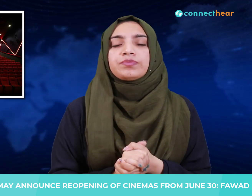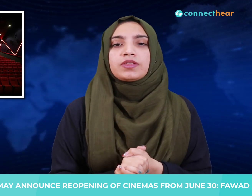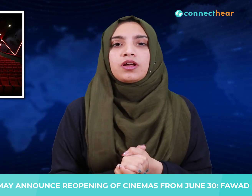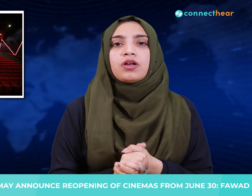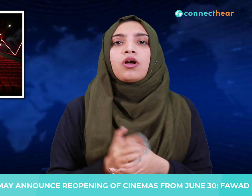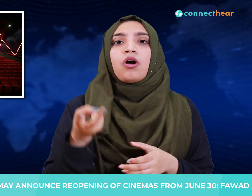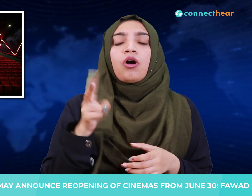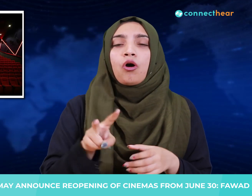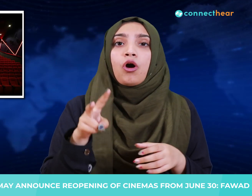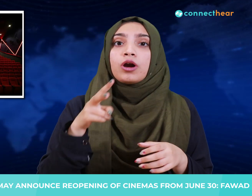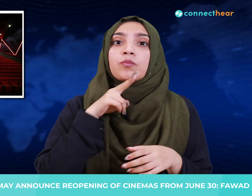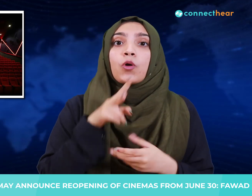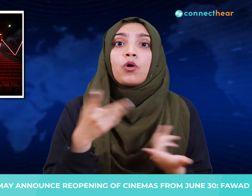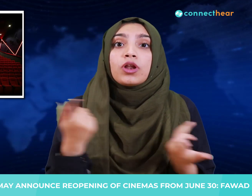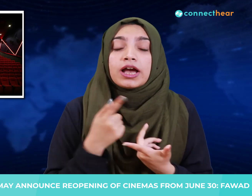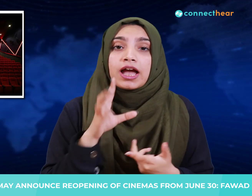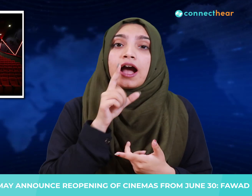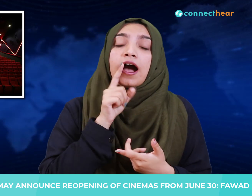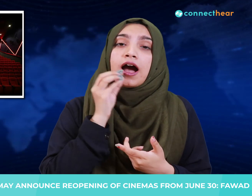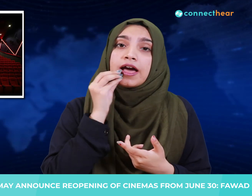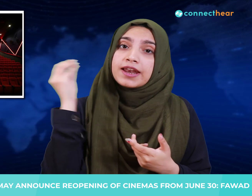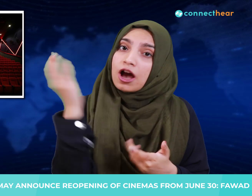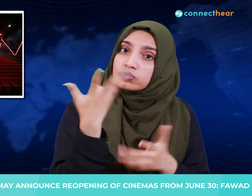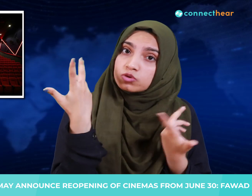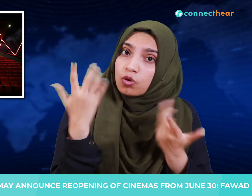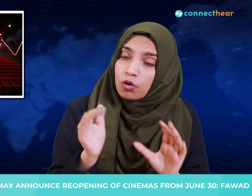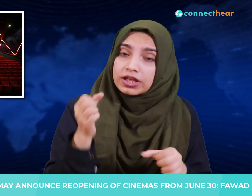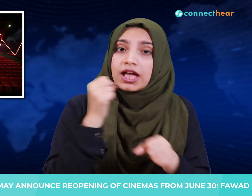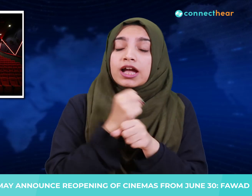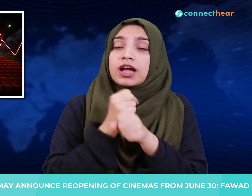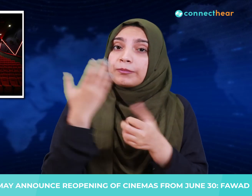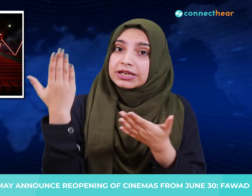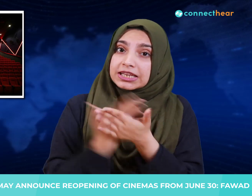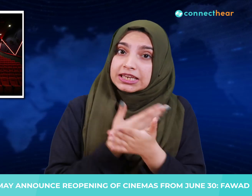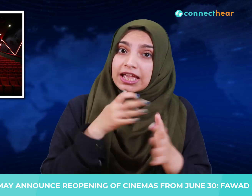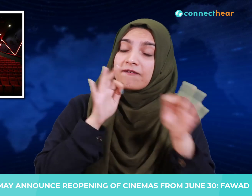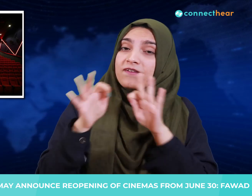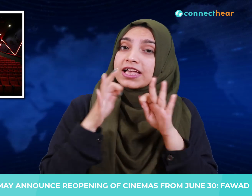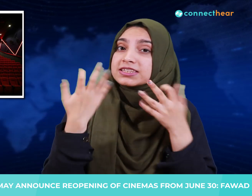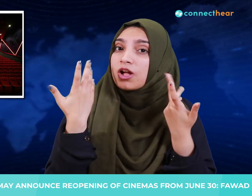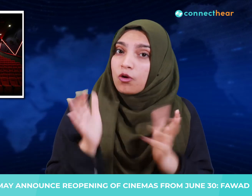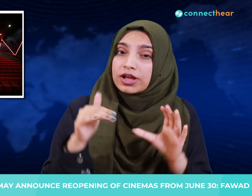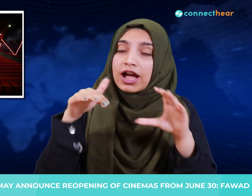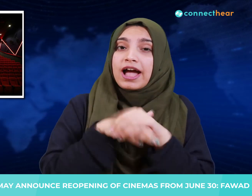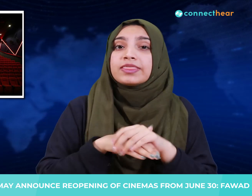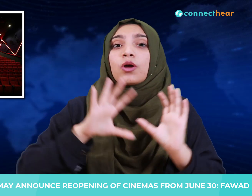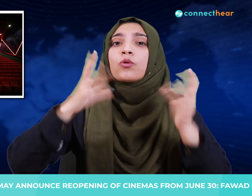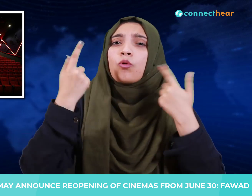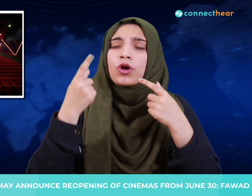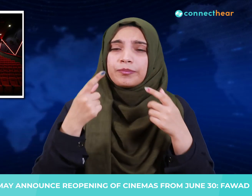He also announced that the government had decided to introduce a national digital cable